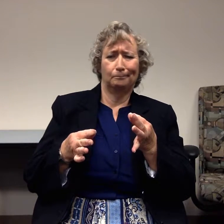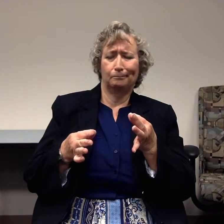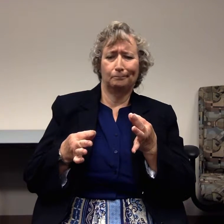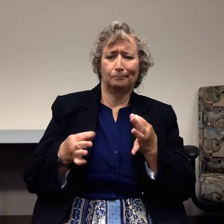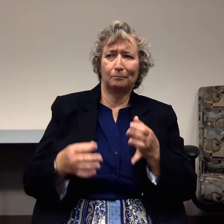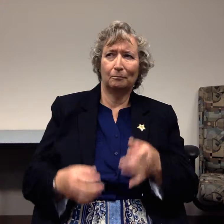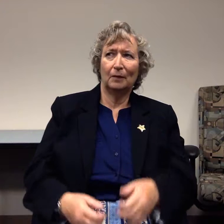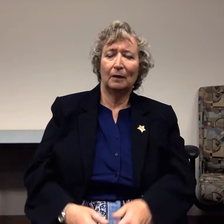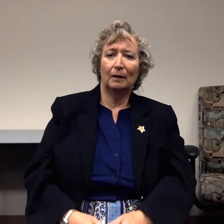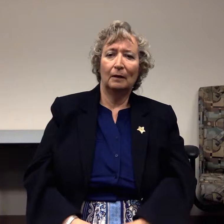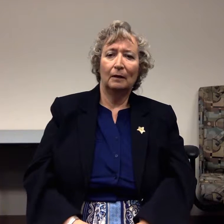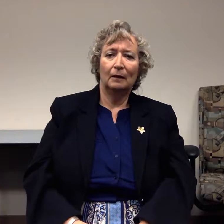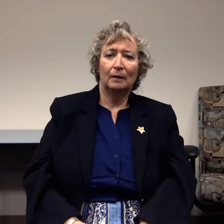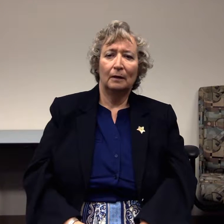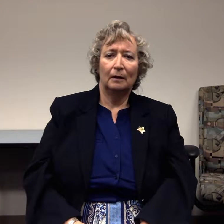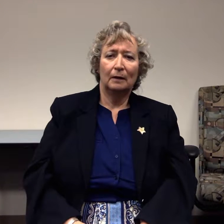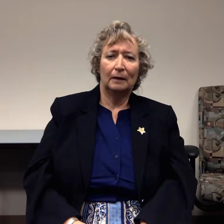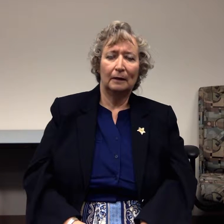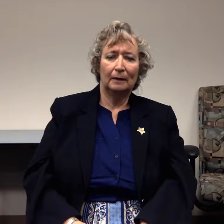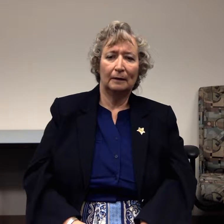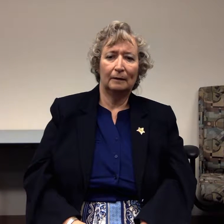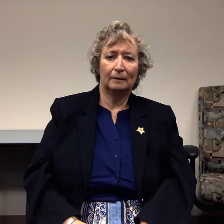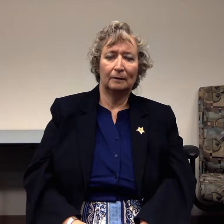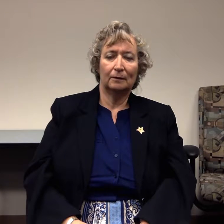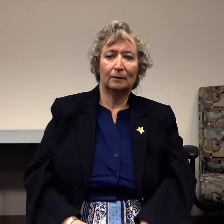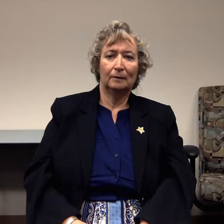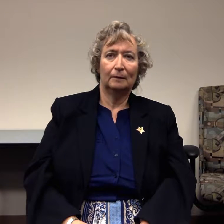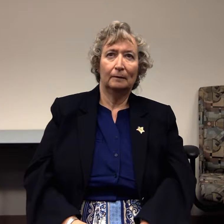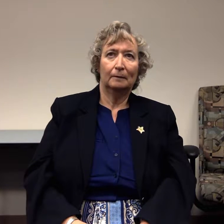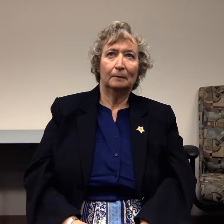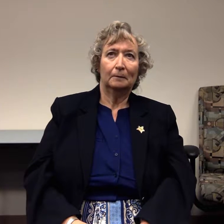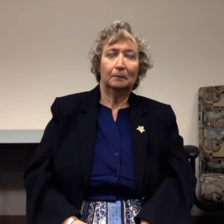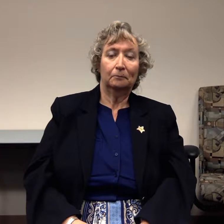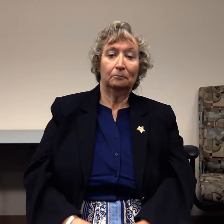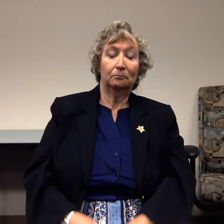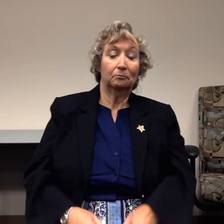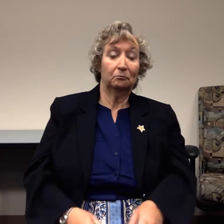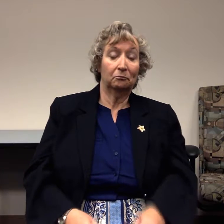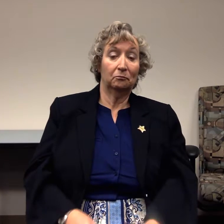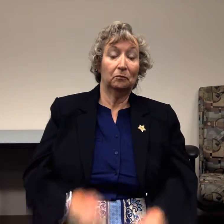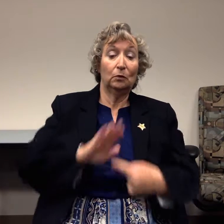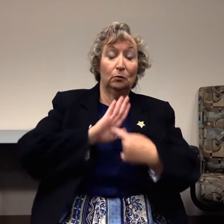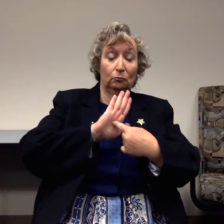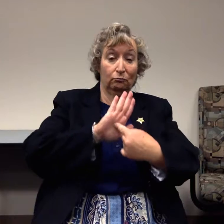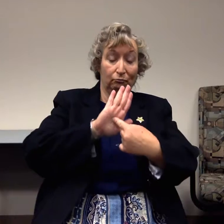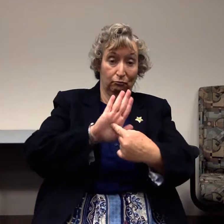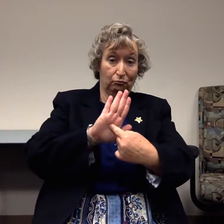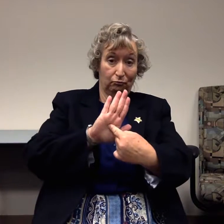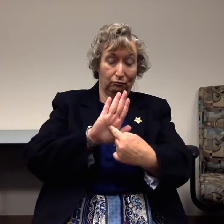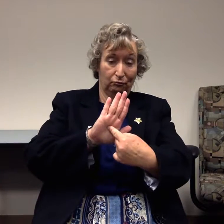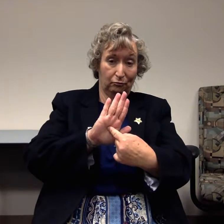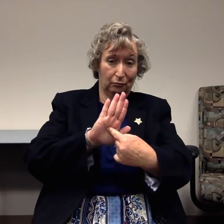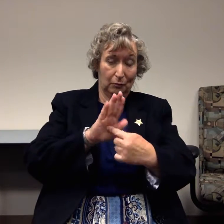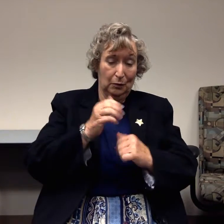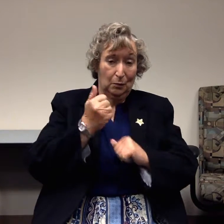So this shows you the lack of support. You only had 2/5 of the people who acted publicly support you, that help you out, fight